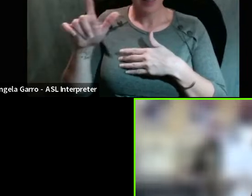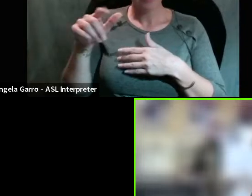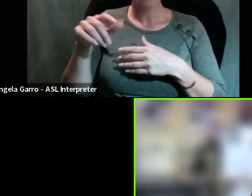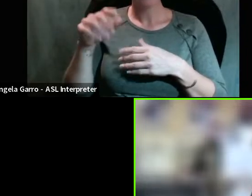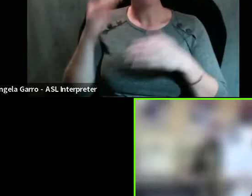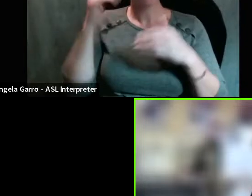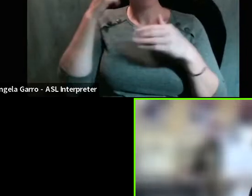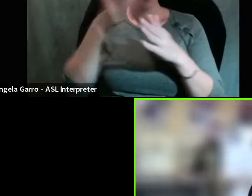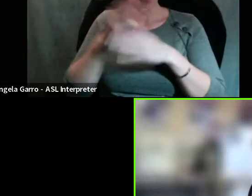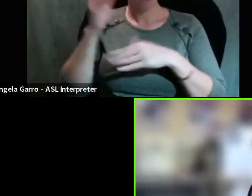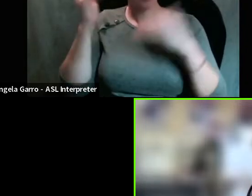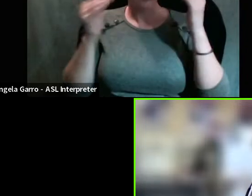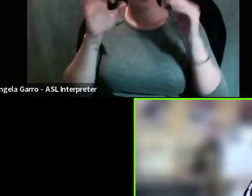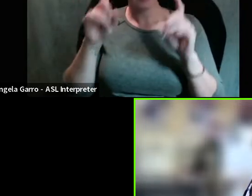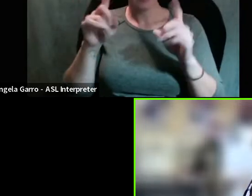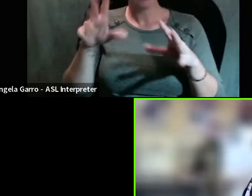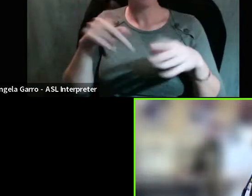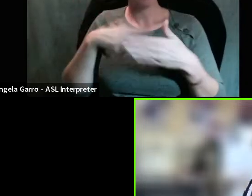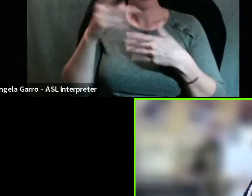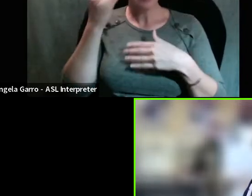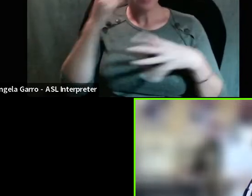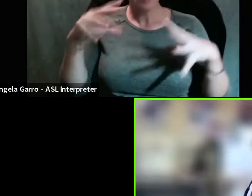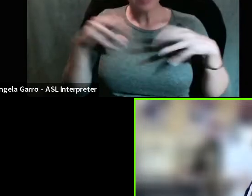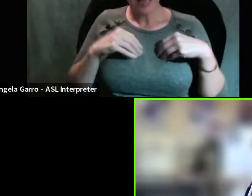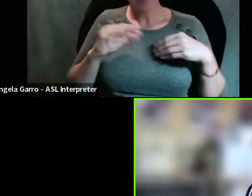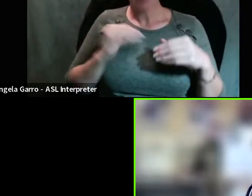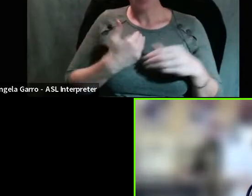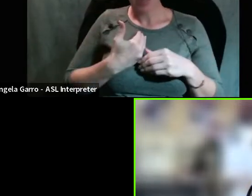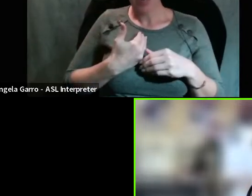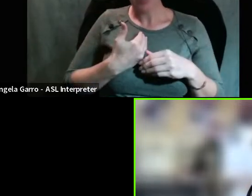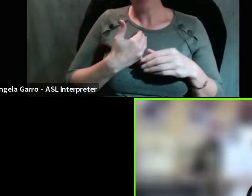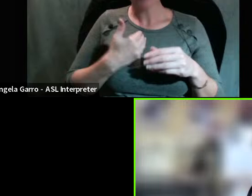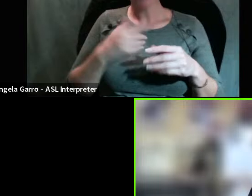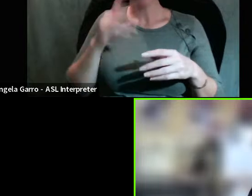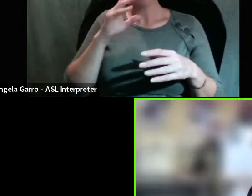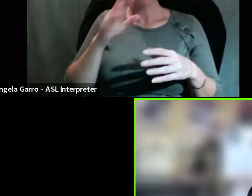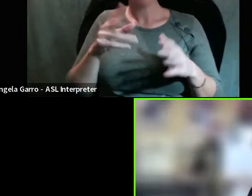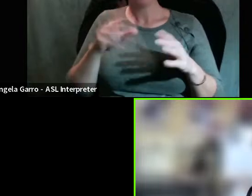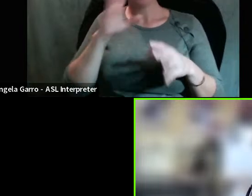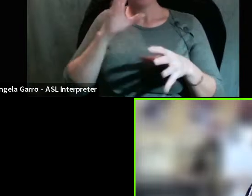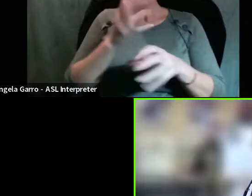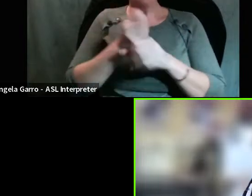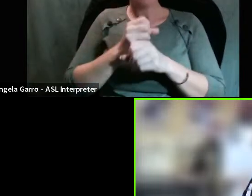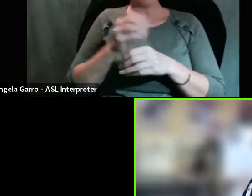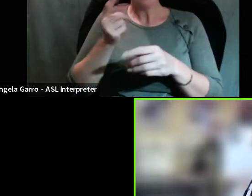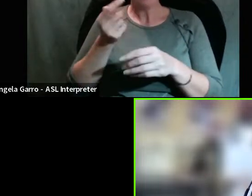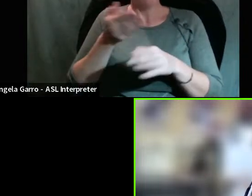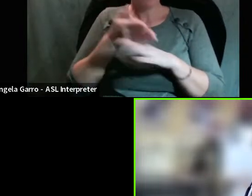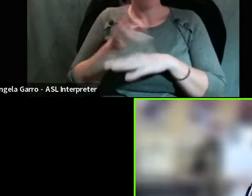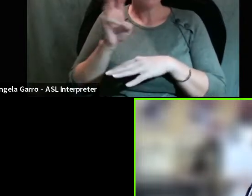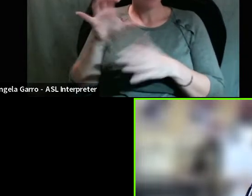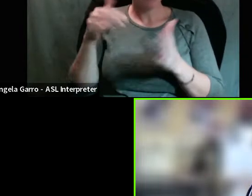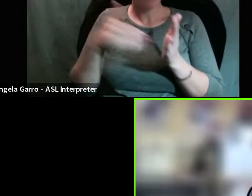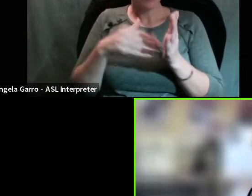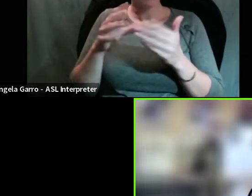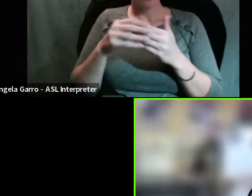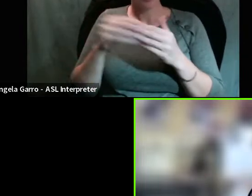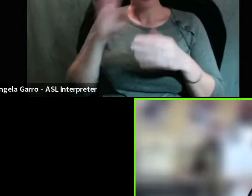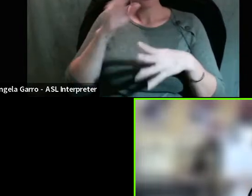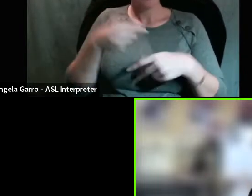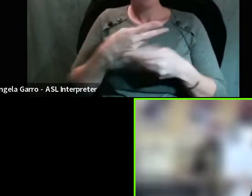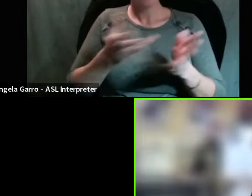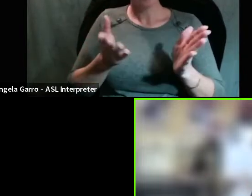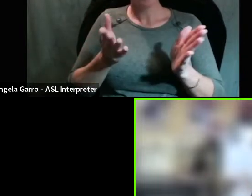program. If it's accepted, our consortia stands to receive a little over $600,000, which is to be dispersed